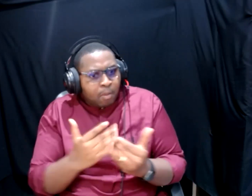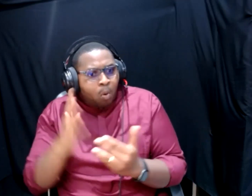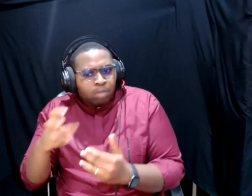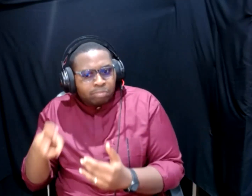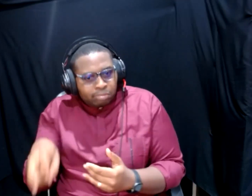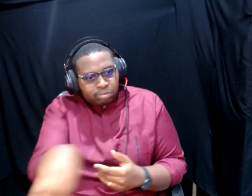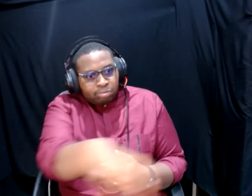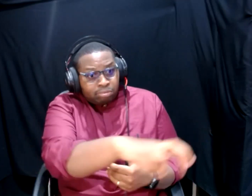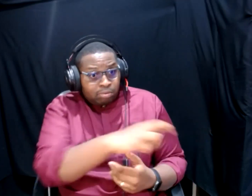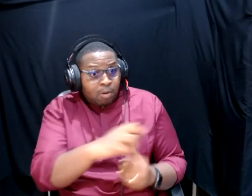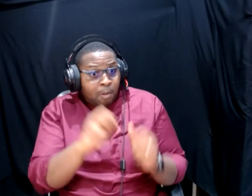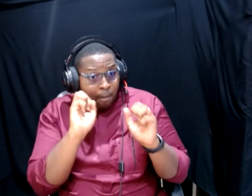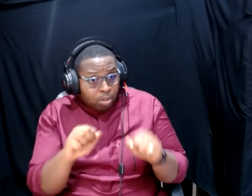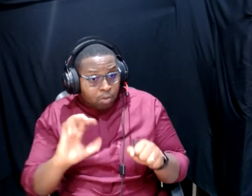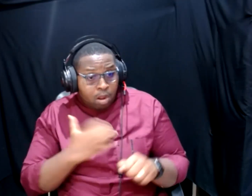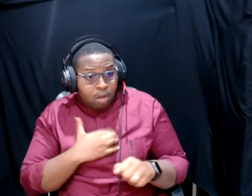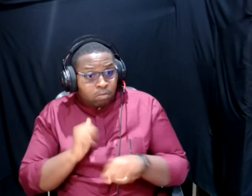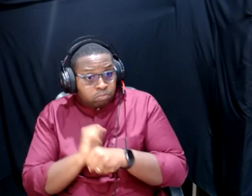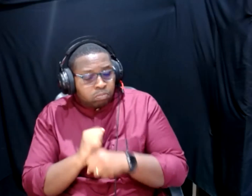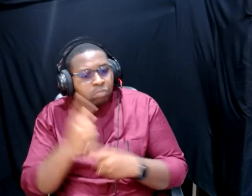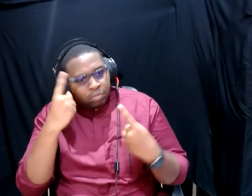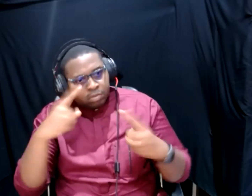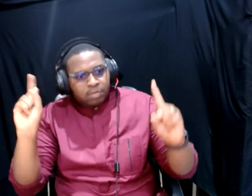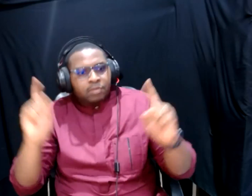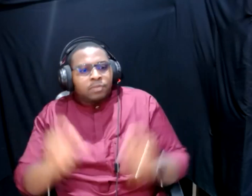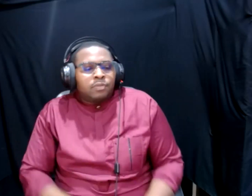agencies, and a more responsive customer service. Thank you.